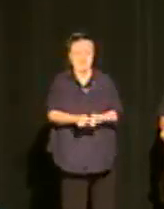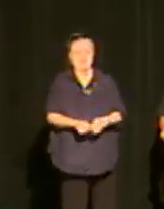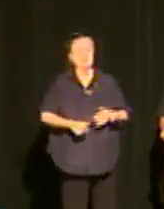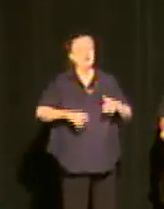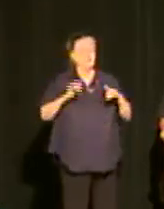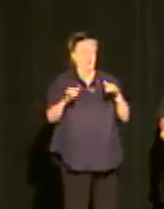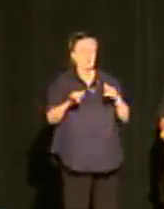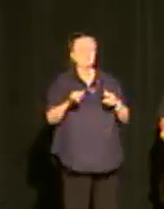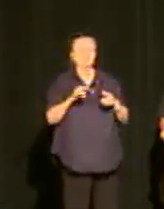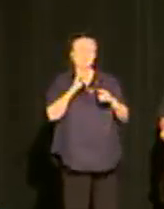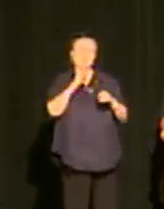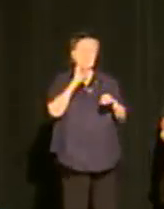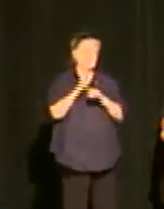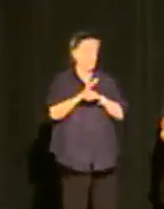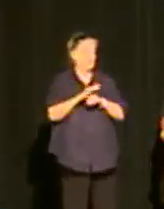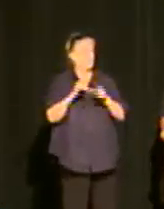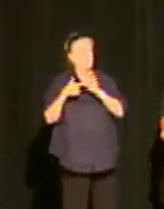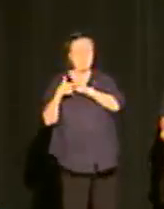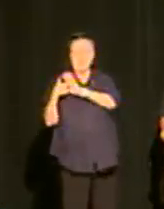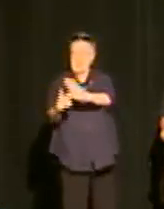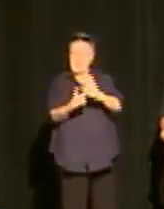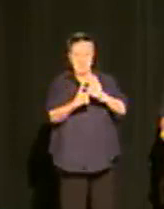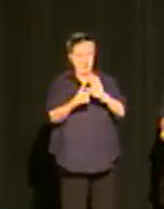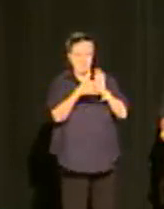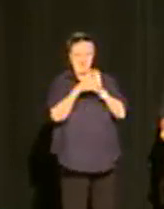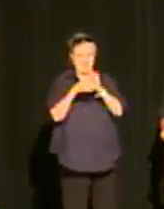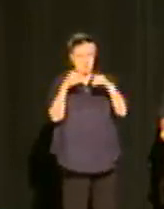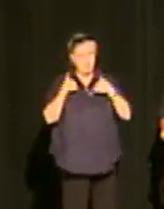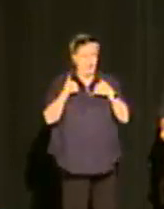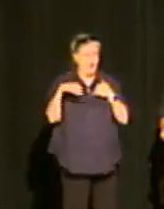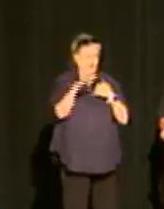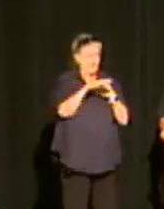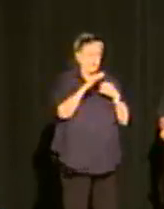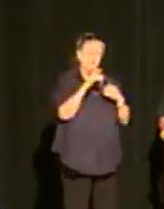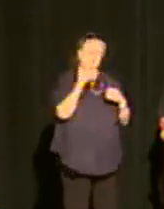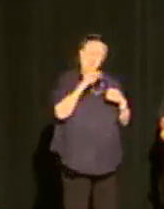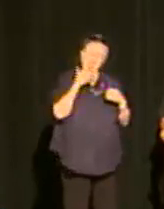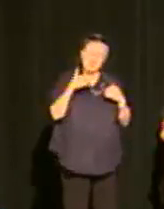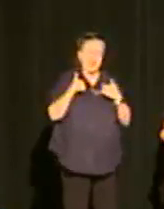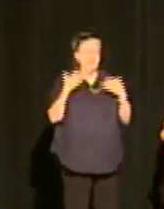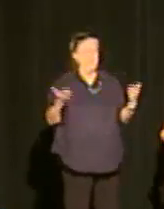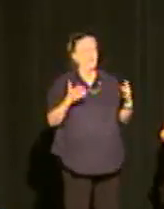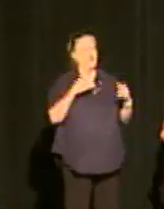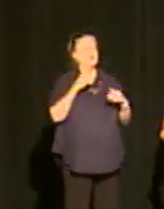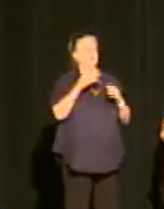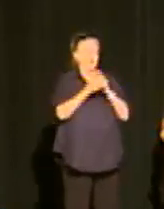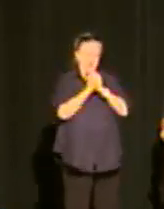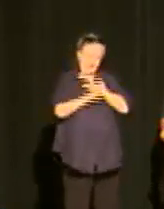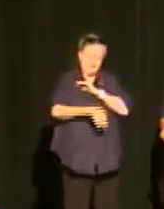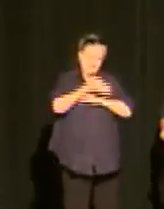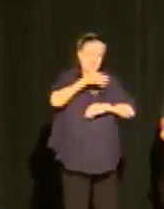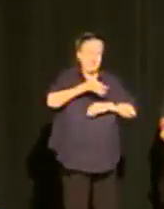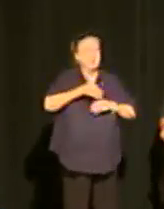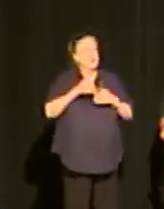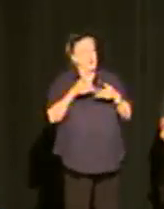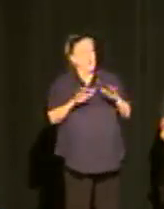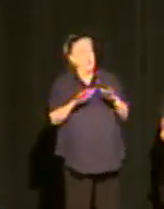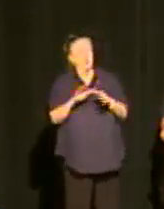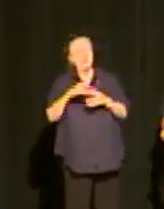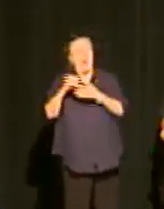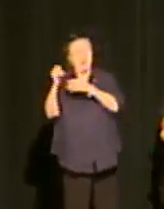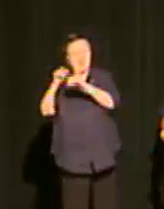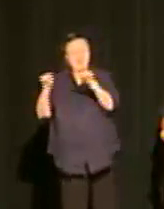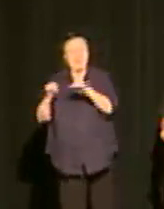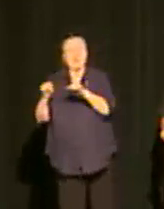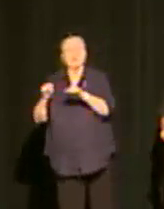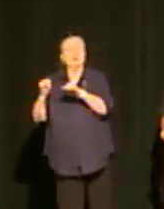And that's a testimony both to the relationships that you have, that you're fortunate to have, and the expertise that allowed the out-of-area resources that